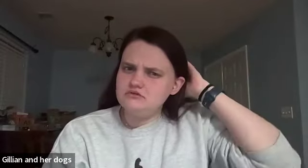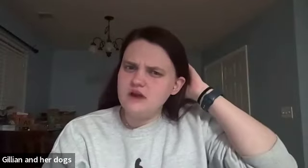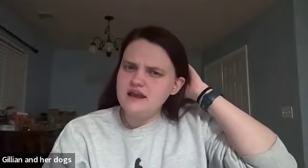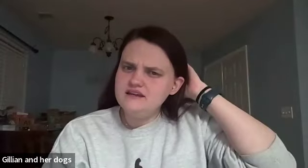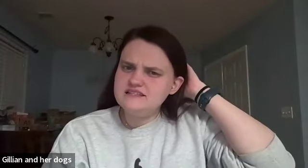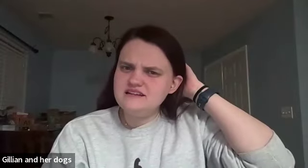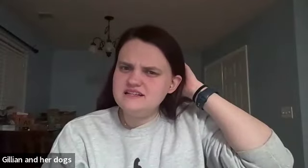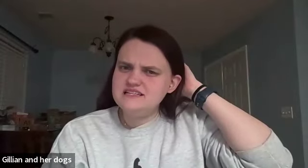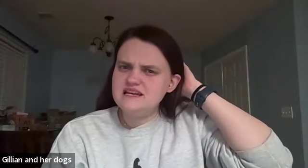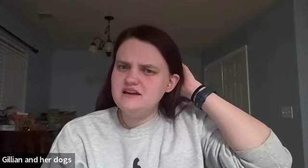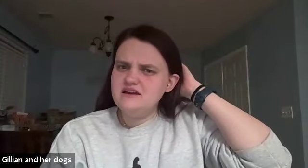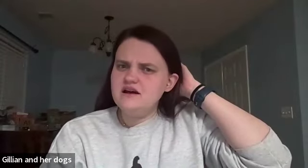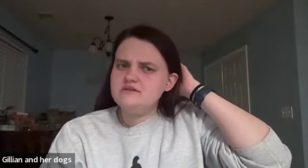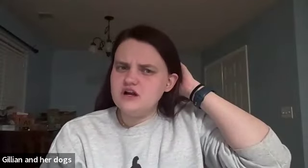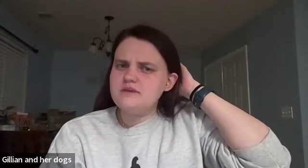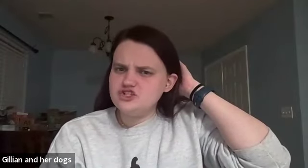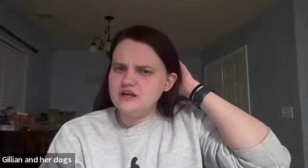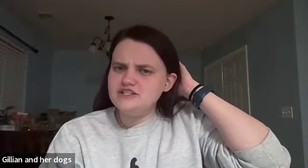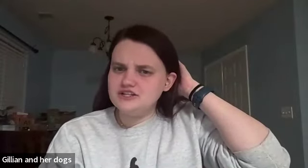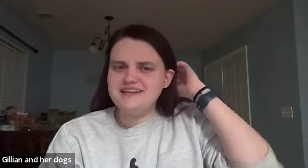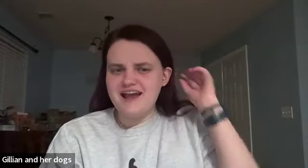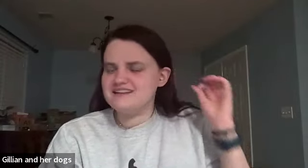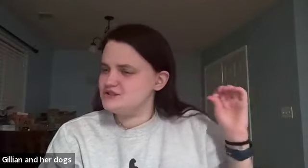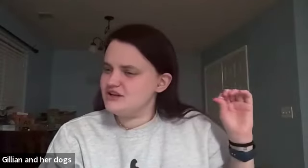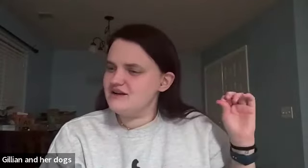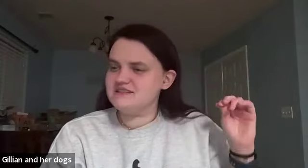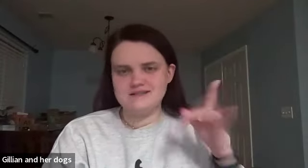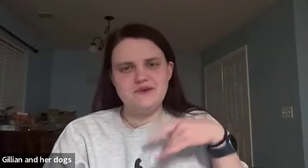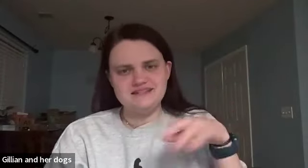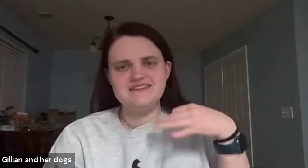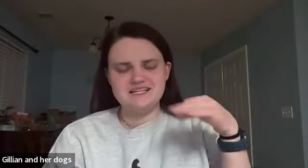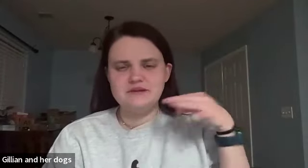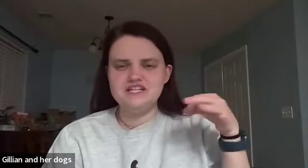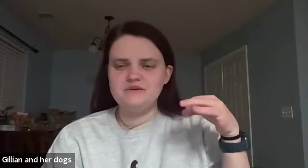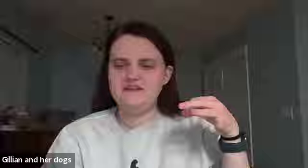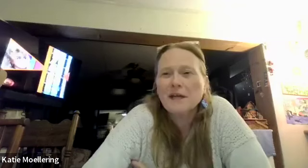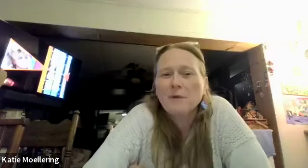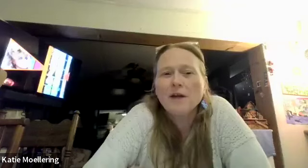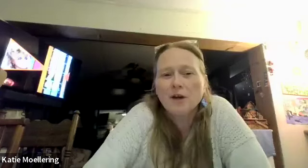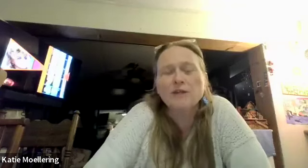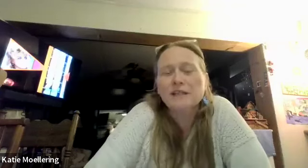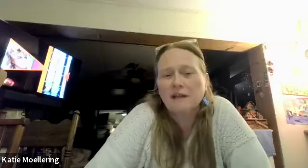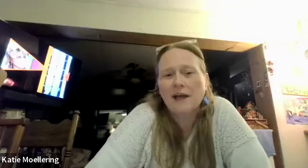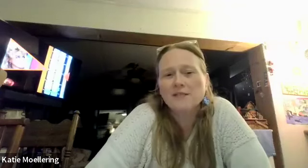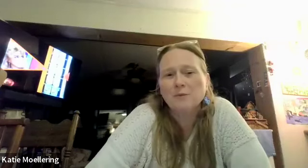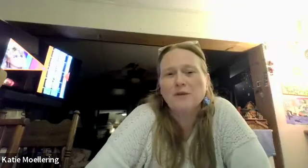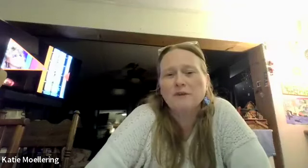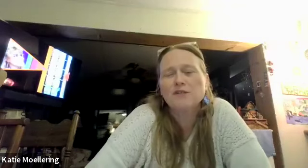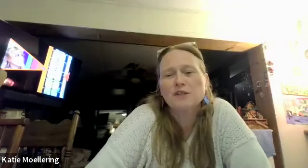people, right? Because didn't I say I'm talking about stranger? Yeah, because I was looking at, I was like, I was about to get an That was explanation. like an early class when we first